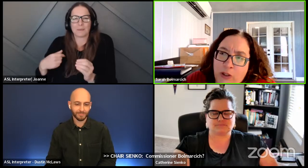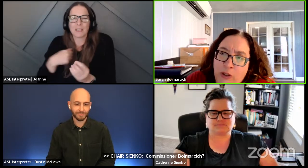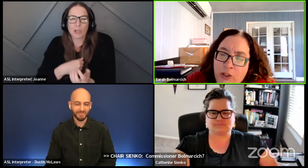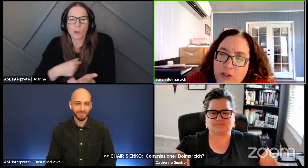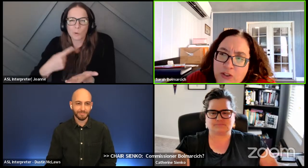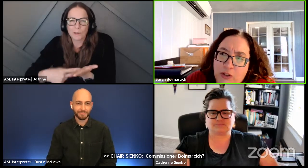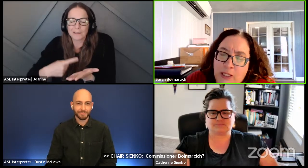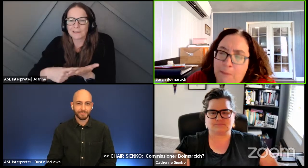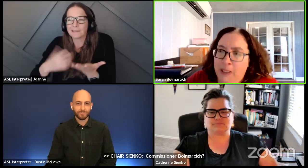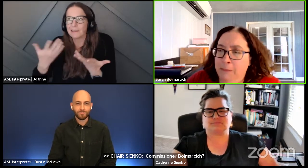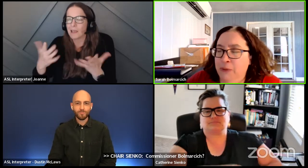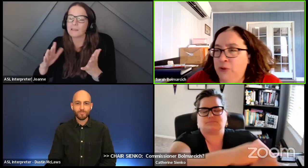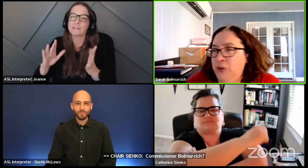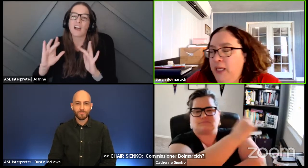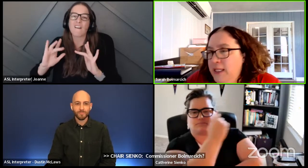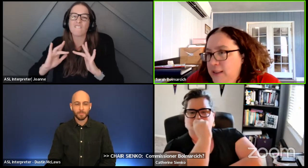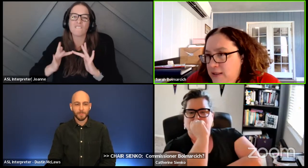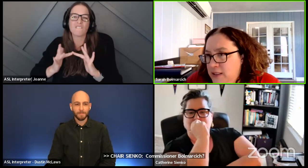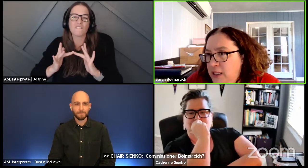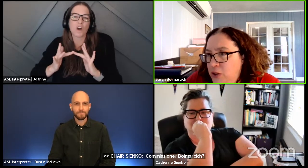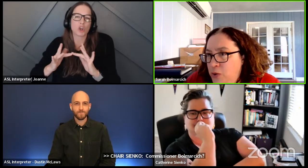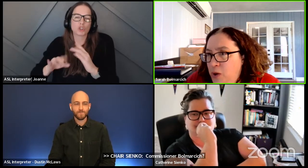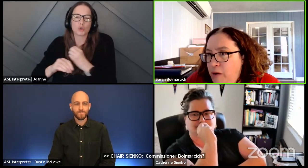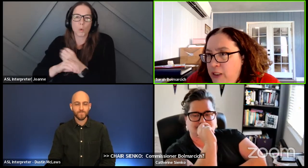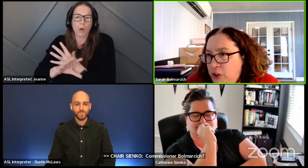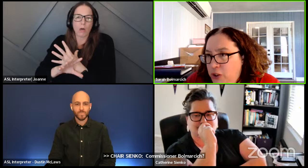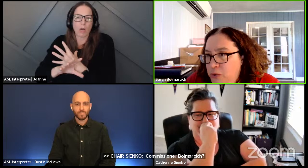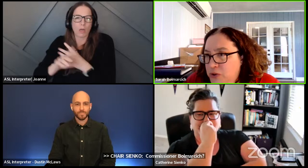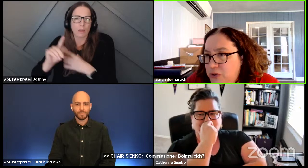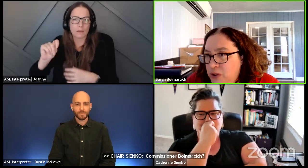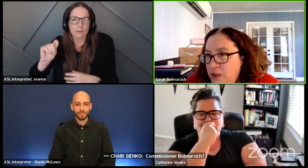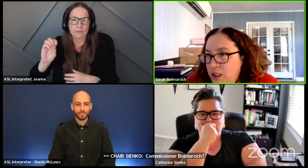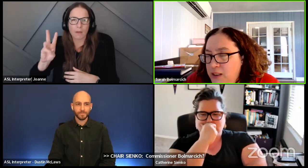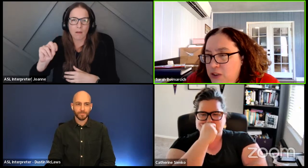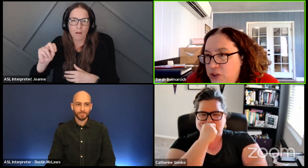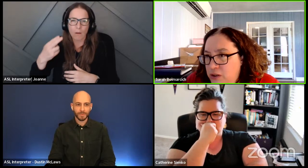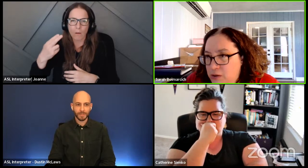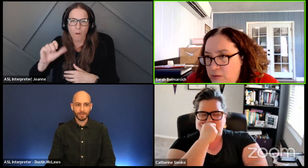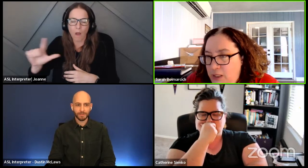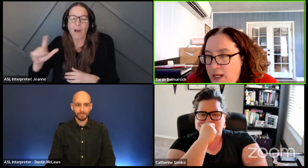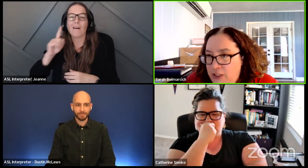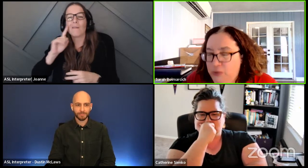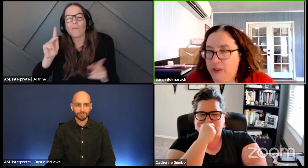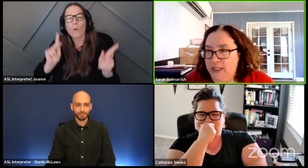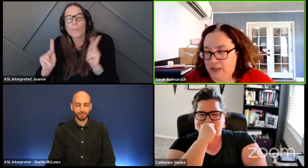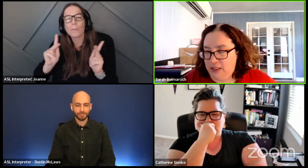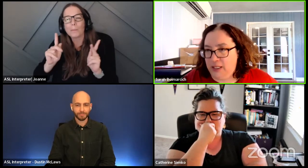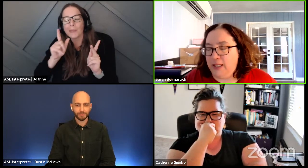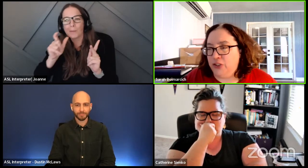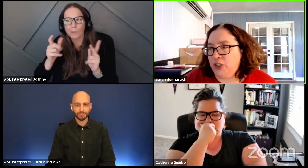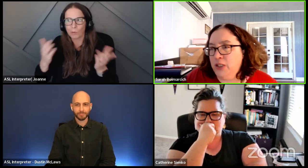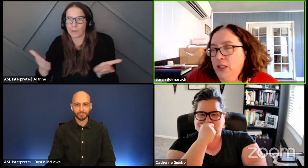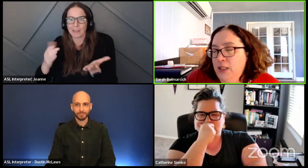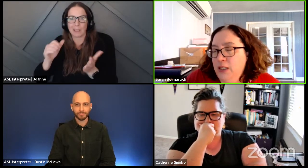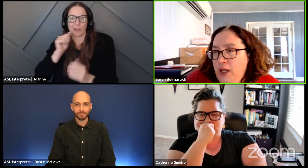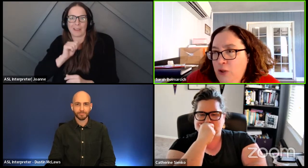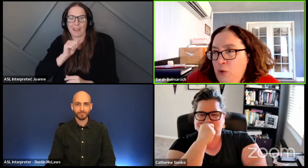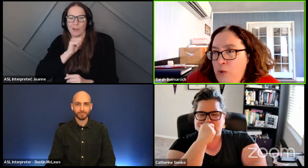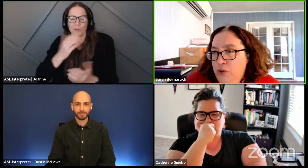town hall so that people in the state who aren't close to the actual